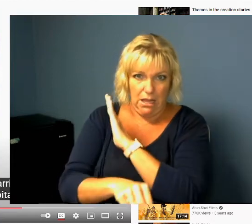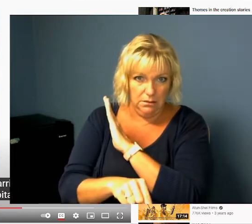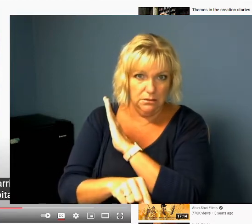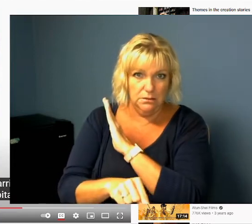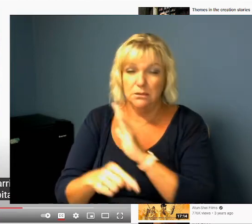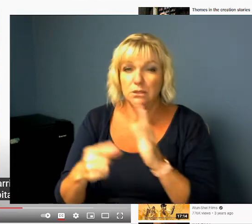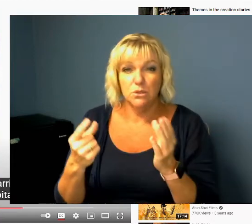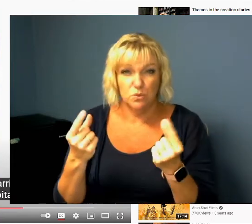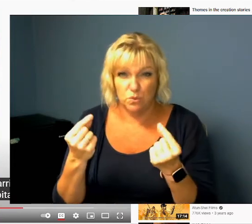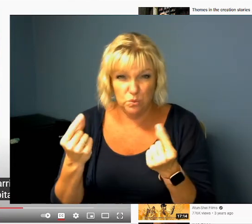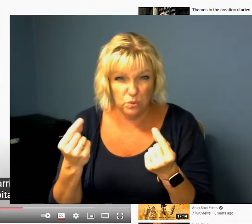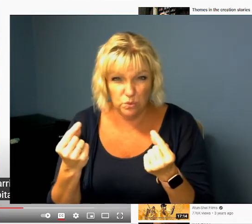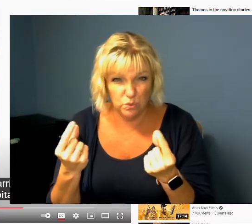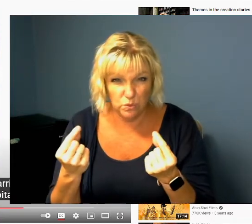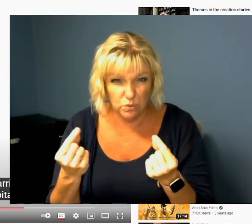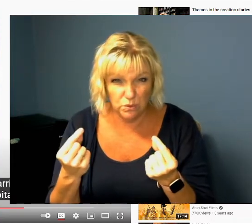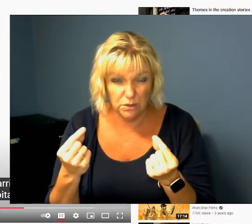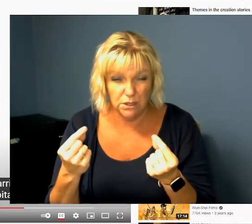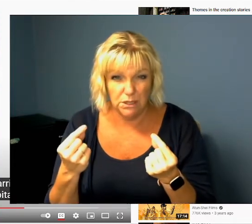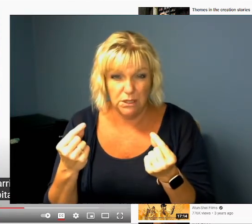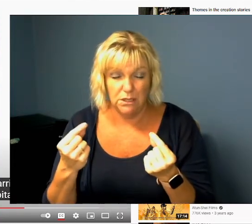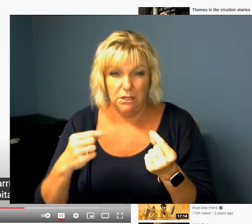they